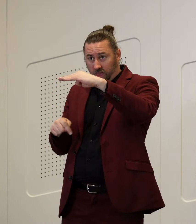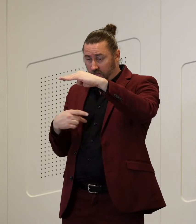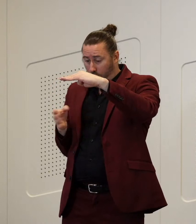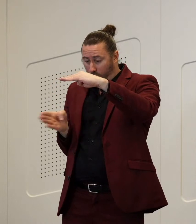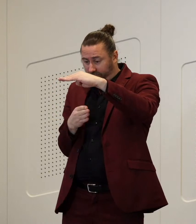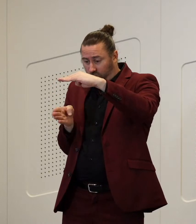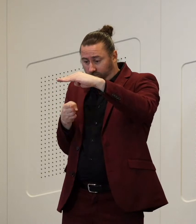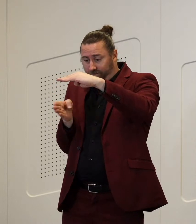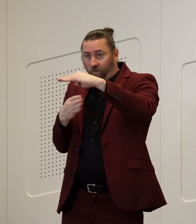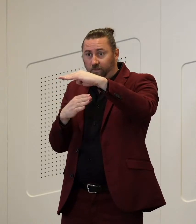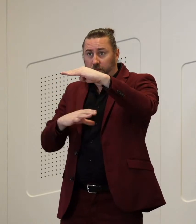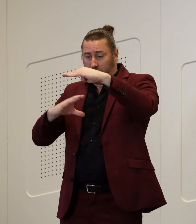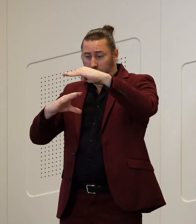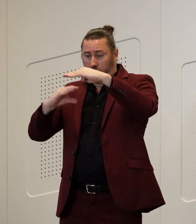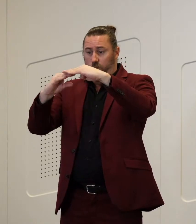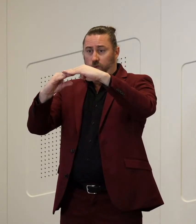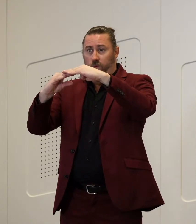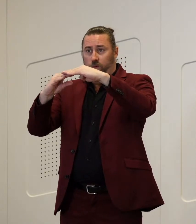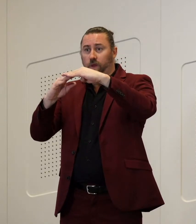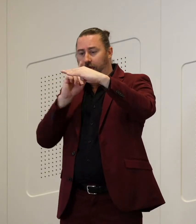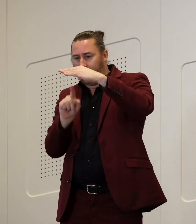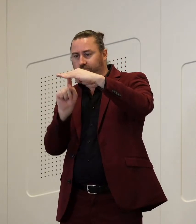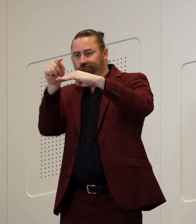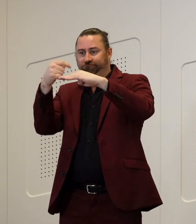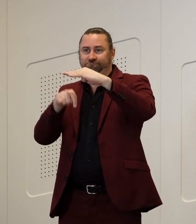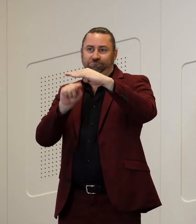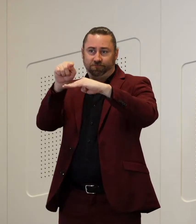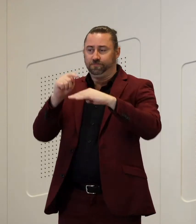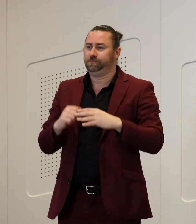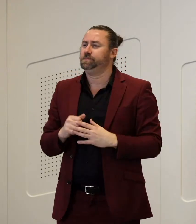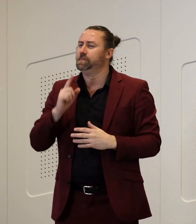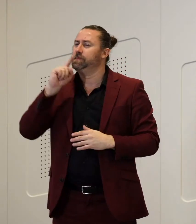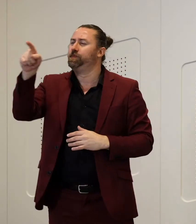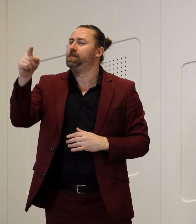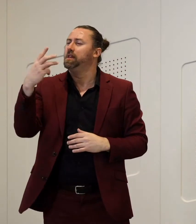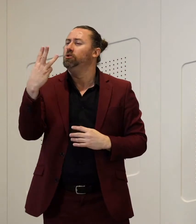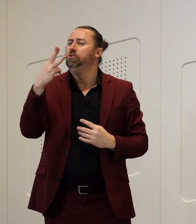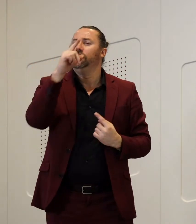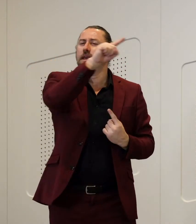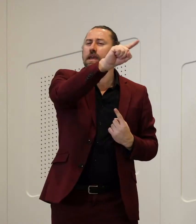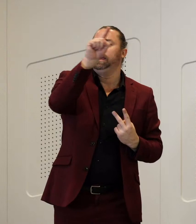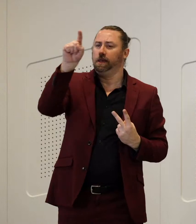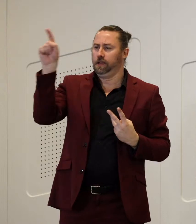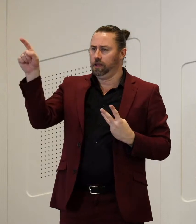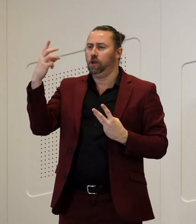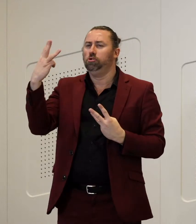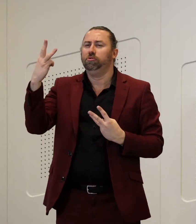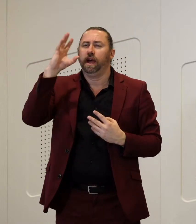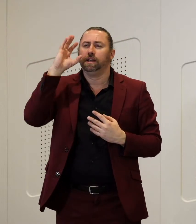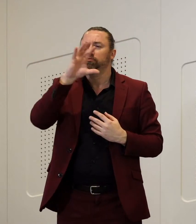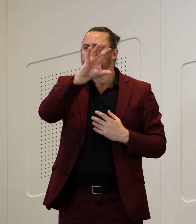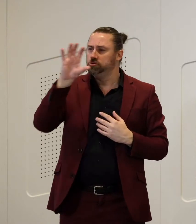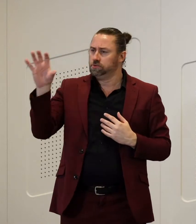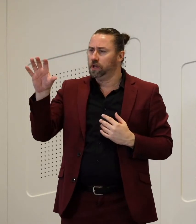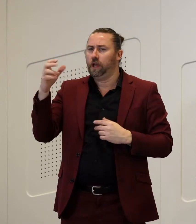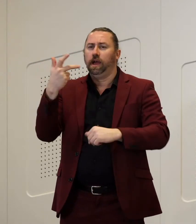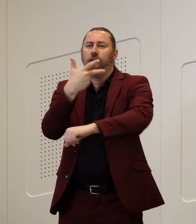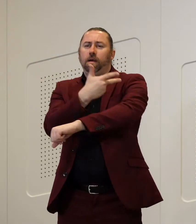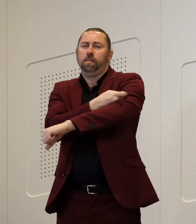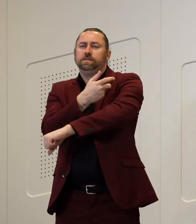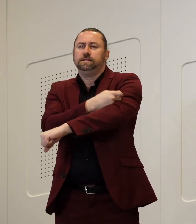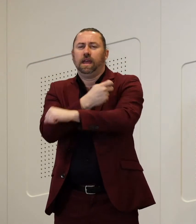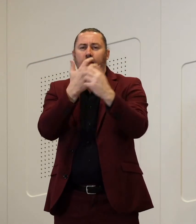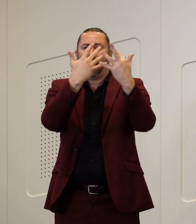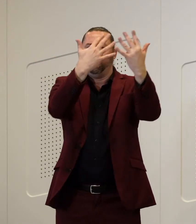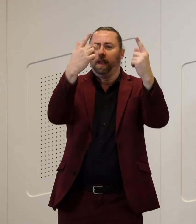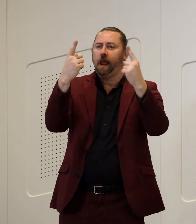to reconsider the border zone. Dr. just on those 3 areas, those 3 regional areas, Longreach and Harvey Bay, do we know the vaccine rates in those areas